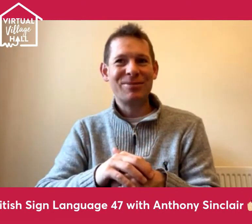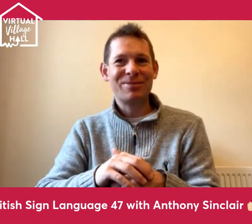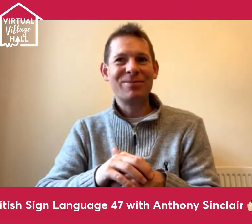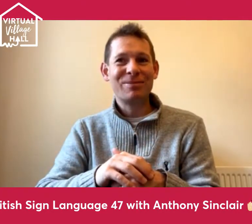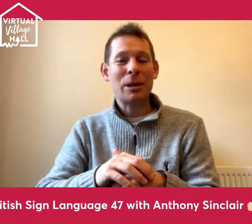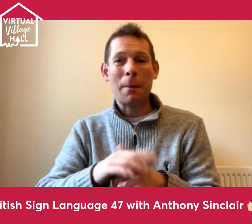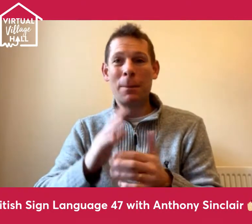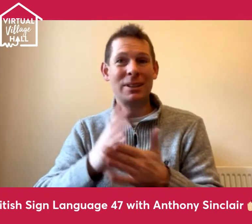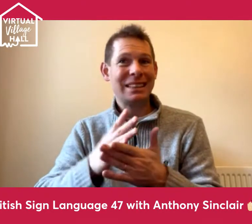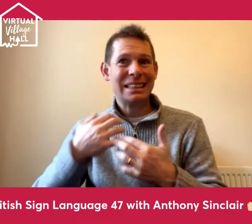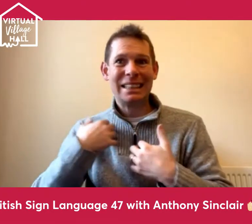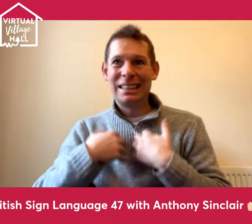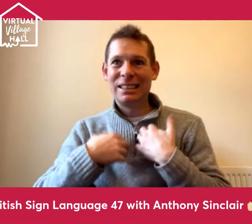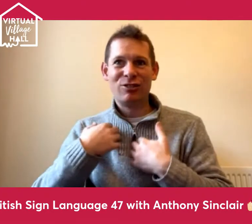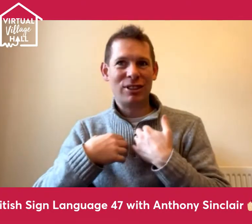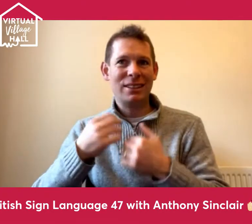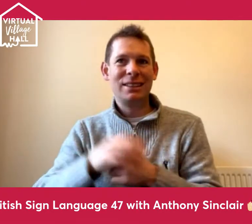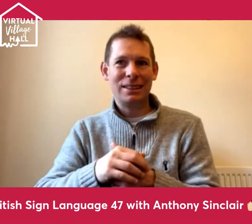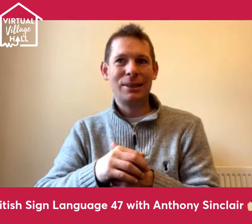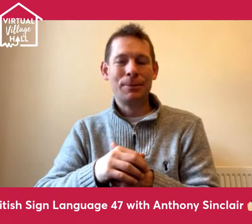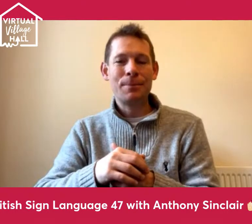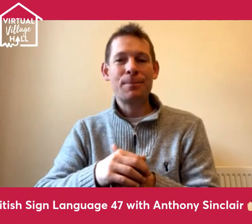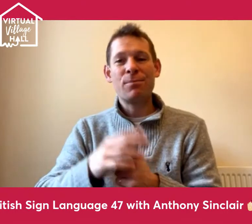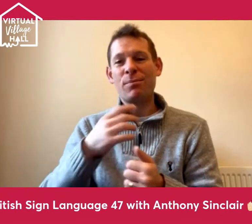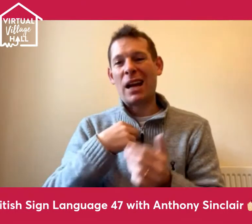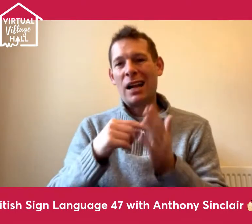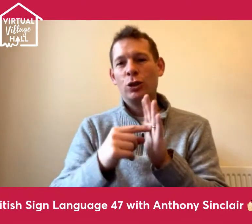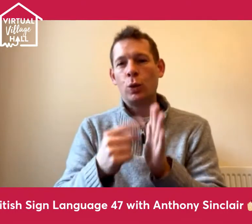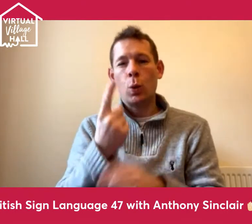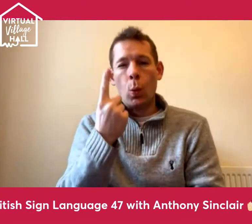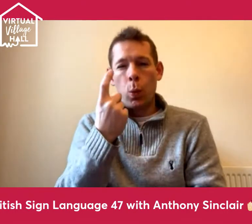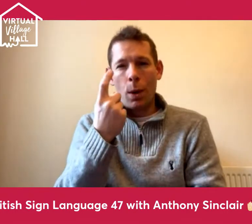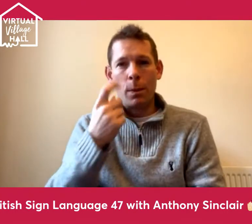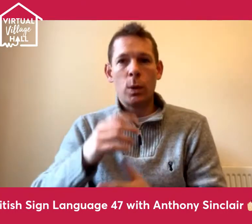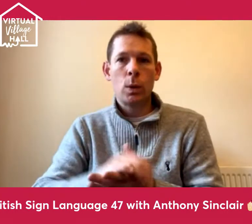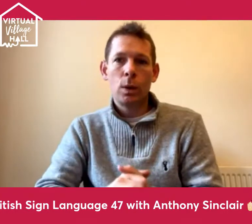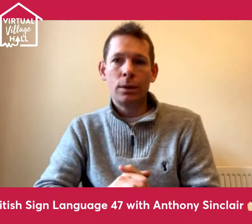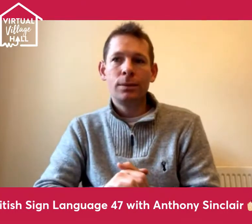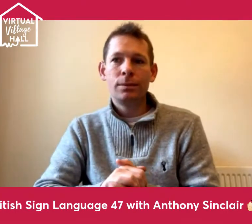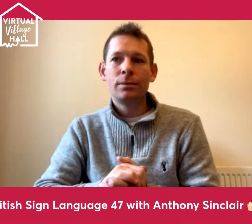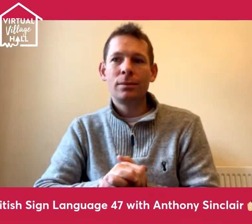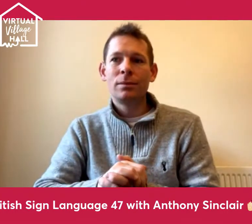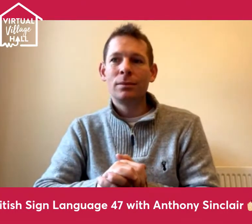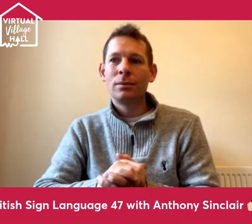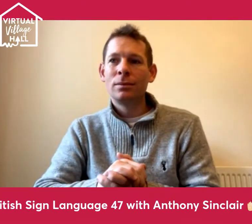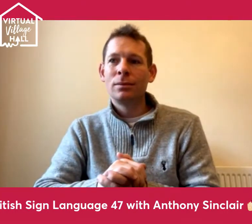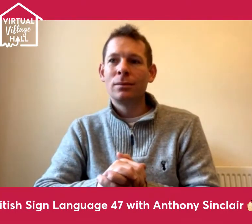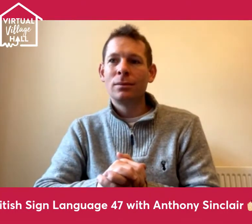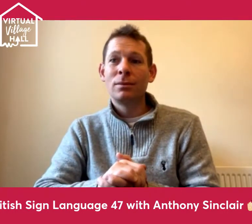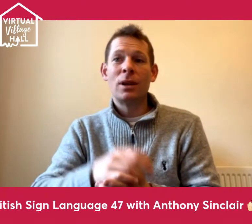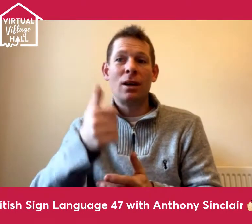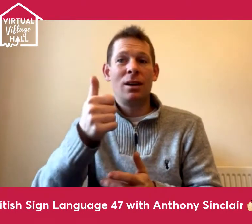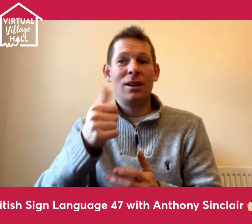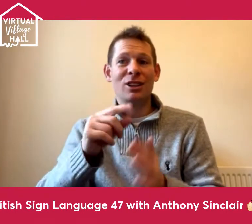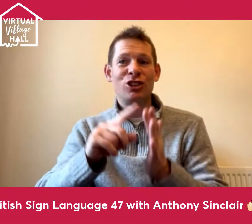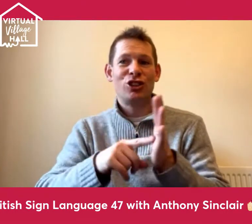is quite advanced and quite difficult to get, but it's so interesting that we can show all this as part of the language.